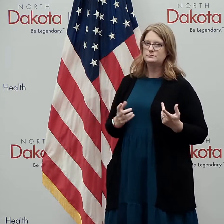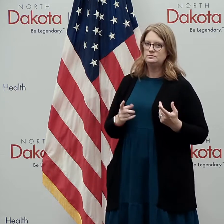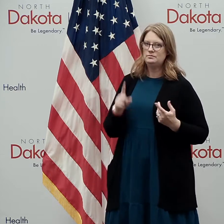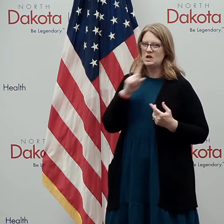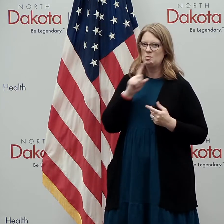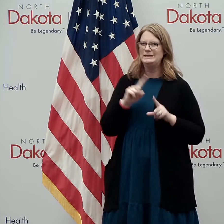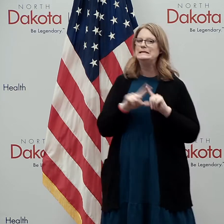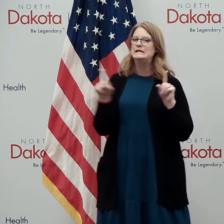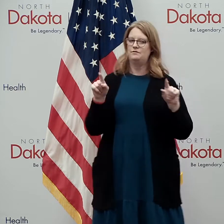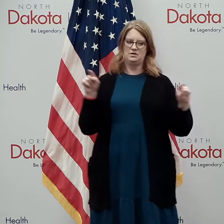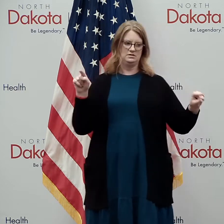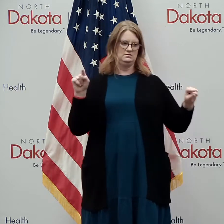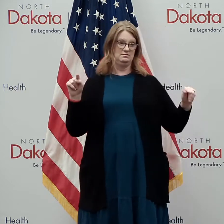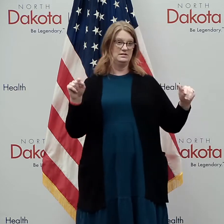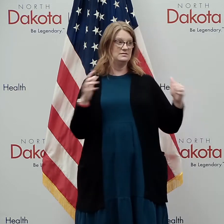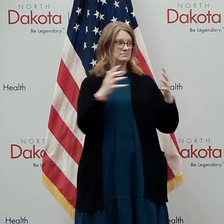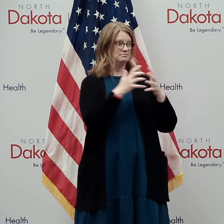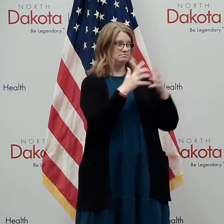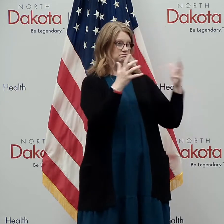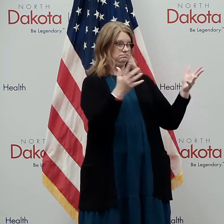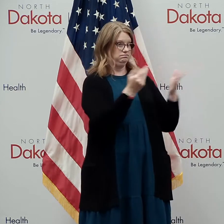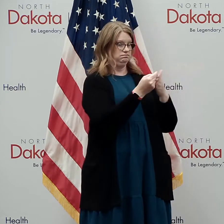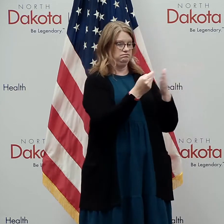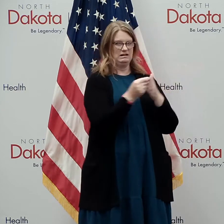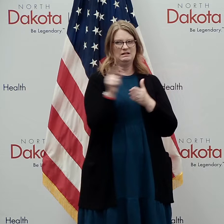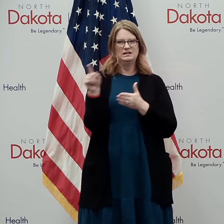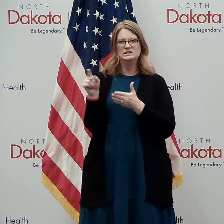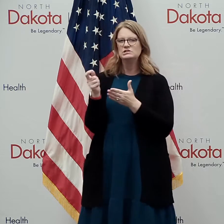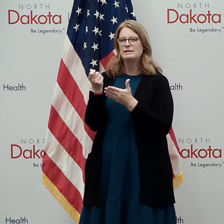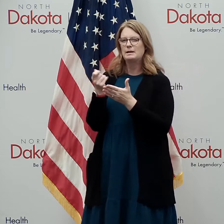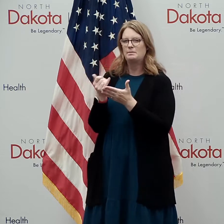size and scale in terms of programs and in terms of